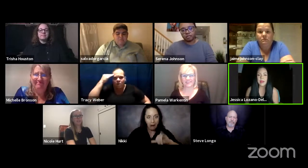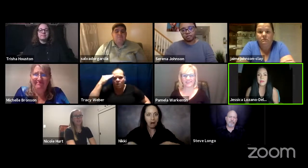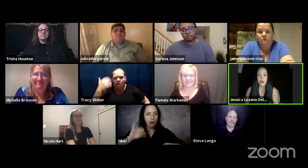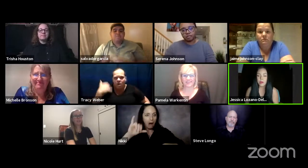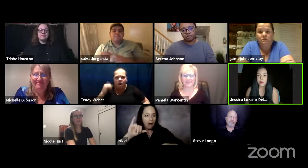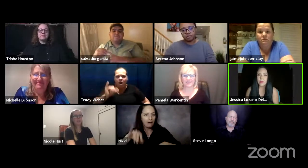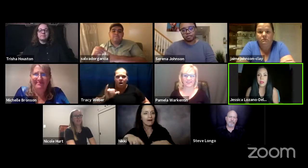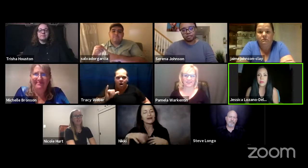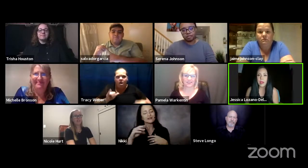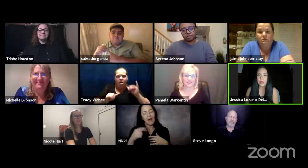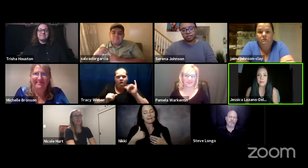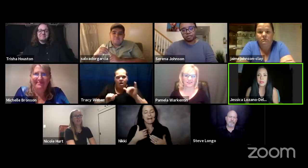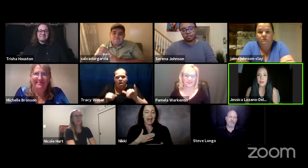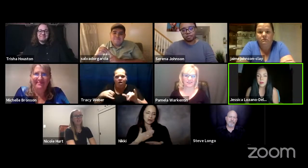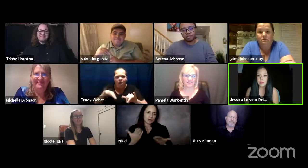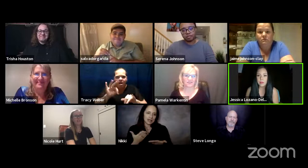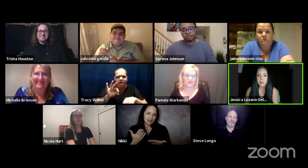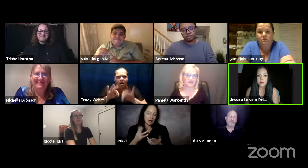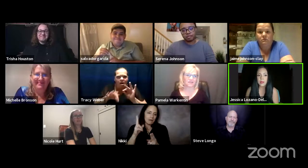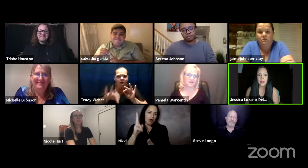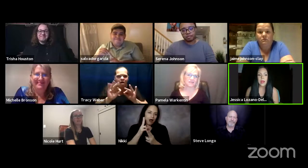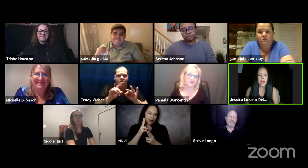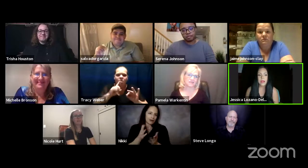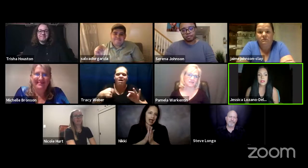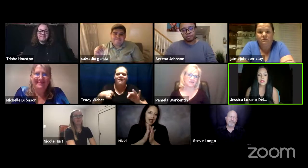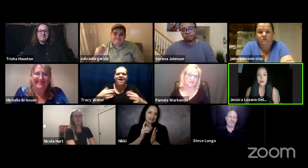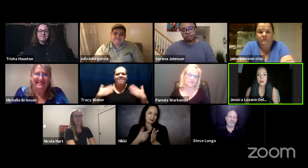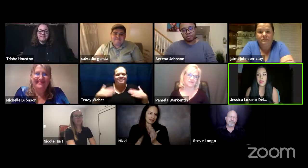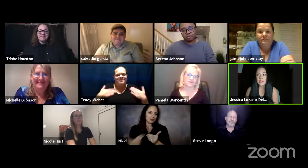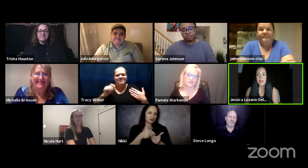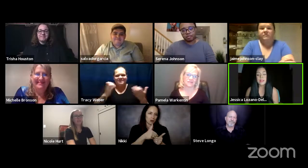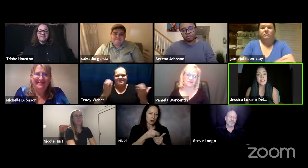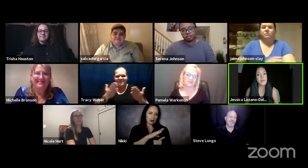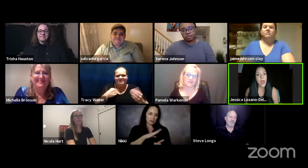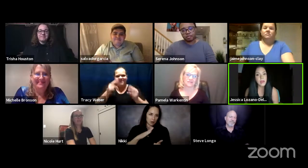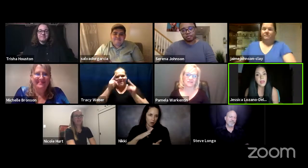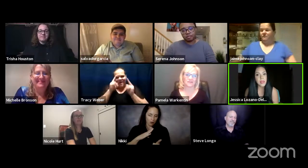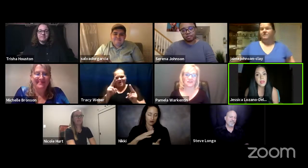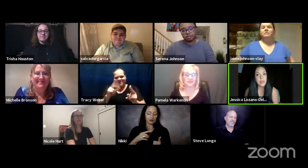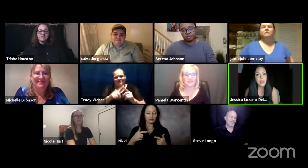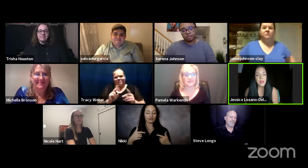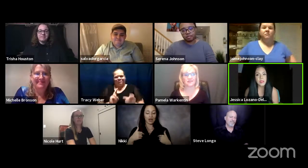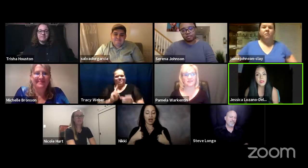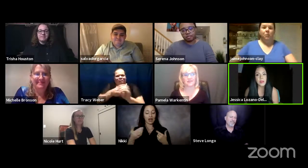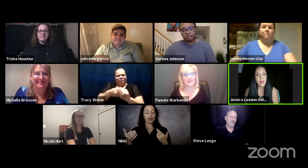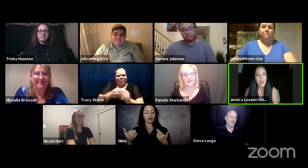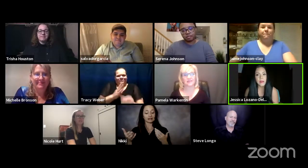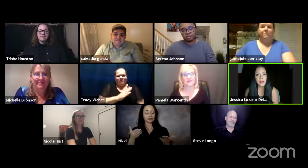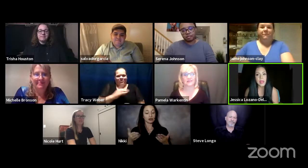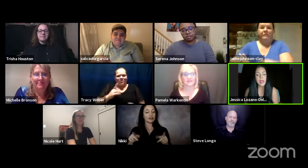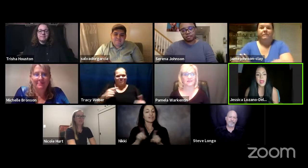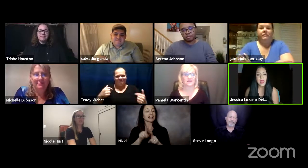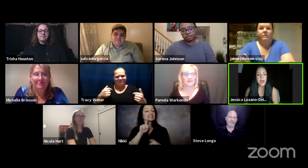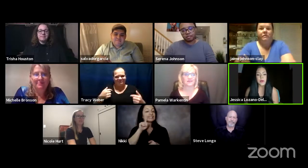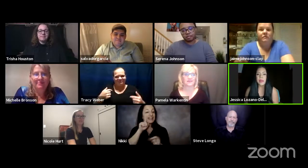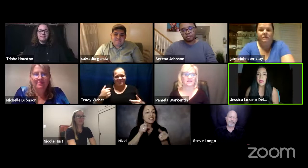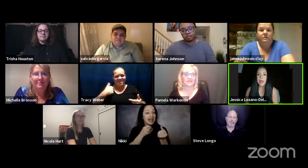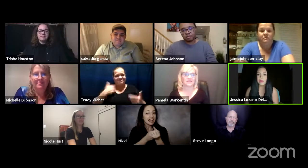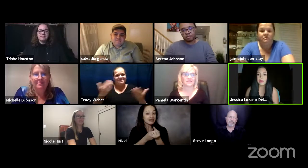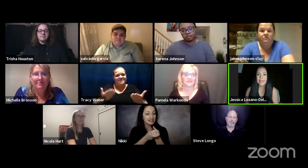I'm honored that you asked me to be part of the board. I serve as a deaf advocate here in Tulare County. And when I'm out and